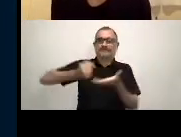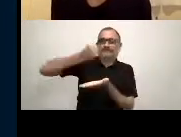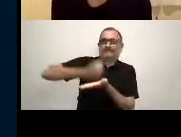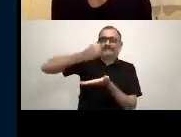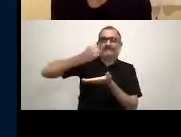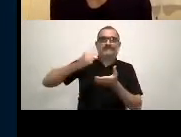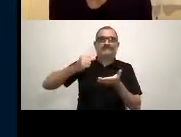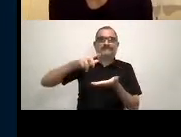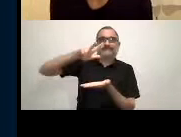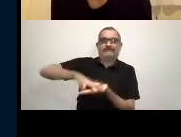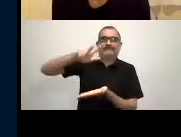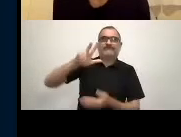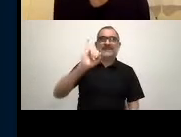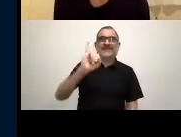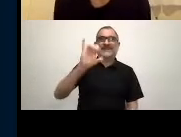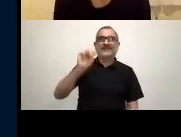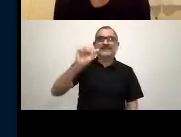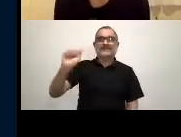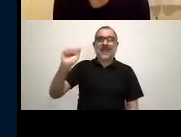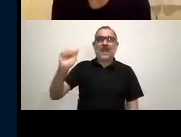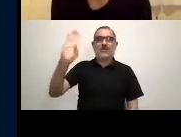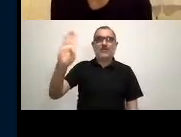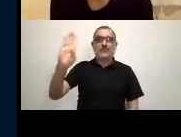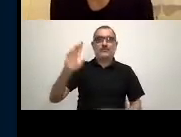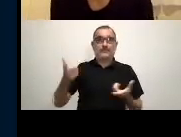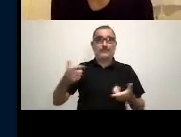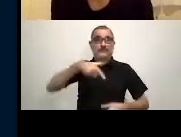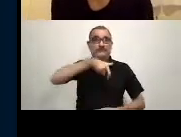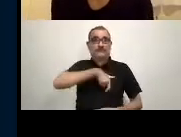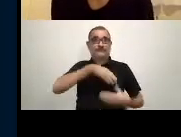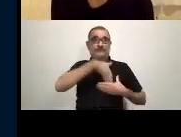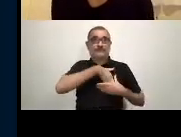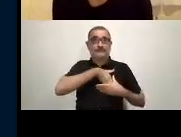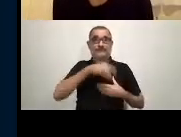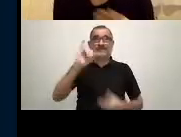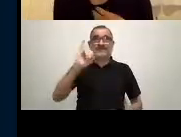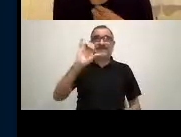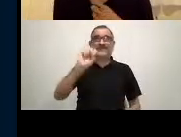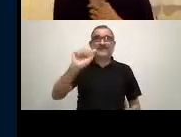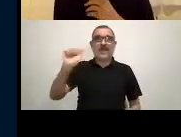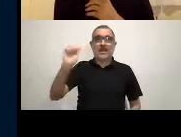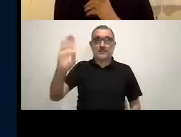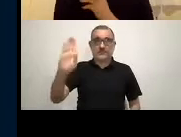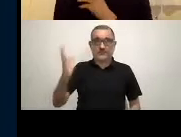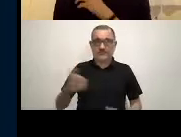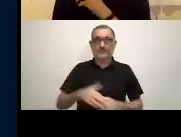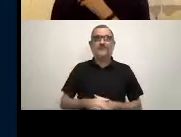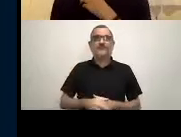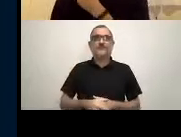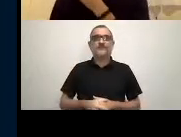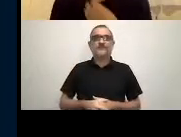call it ISAAB or ISAAB. So I'll be speaking, and